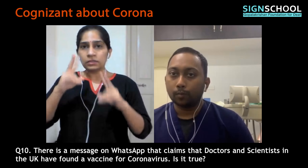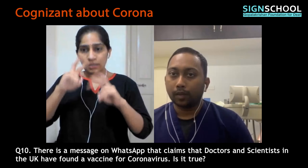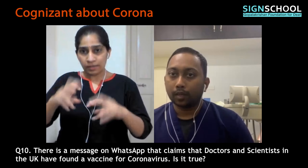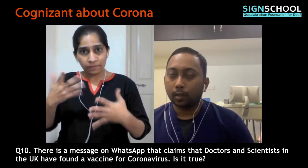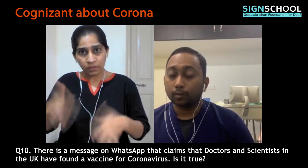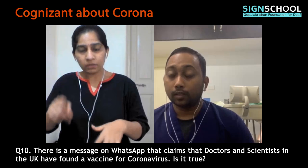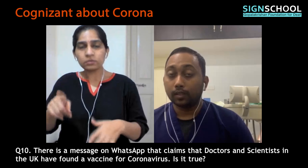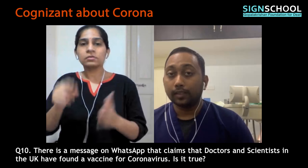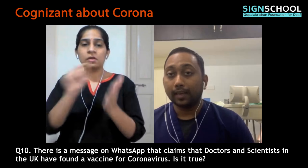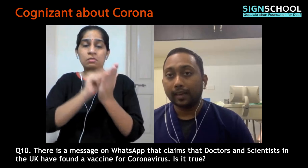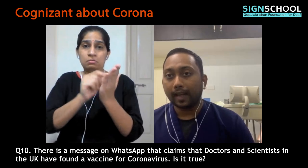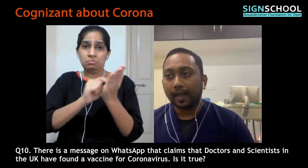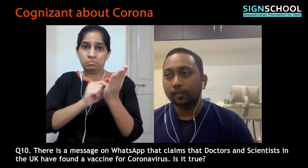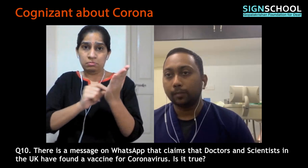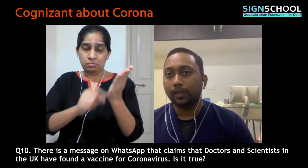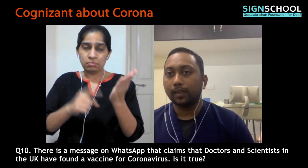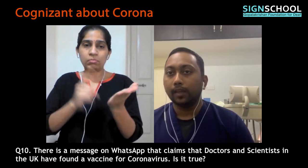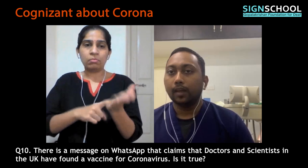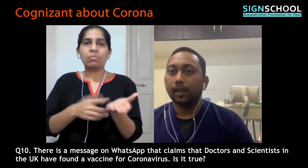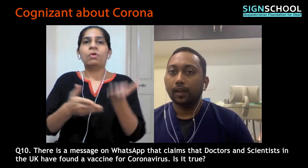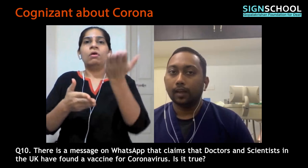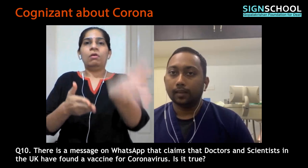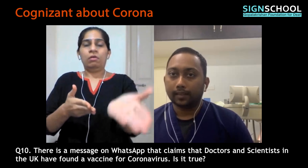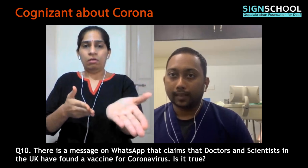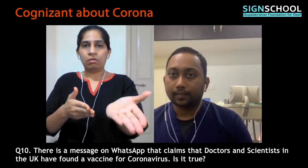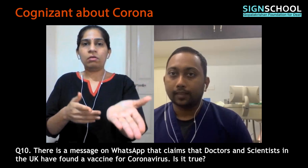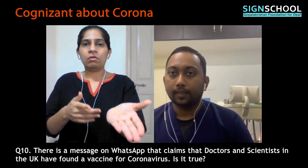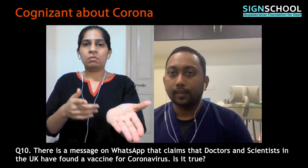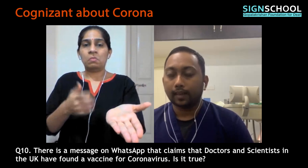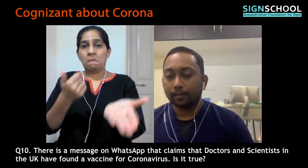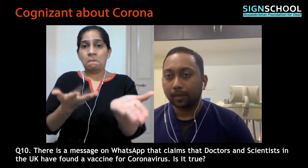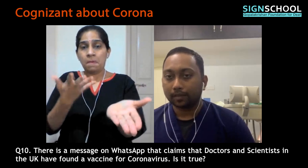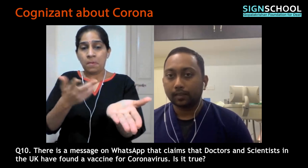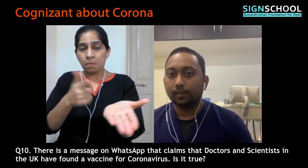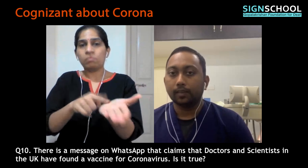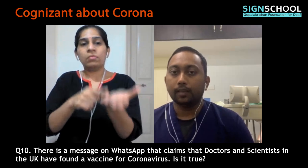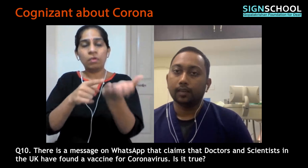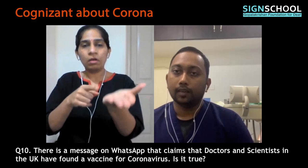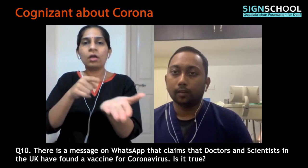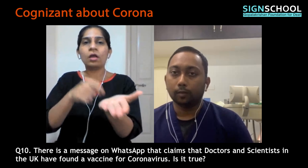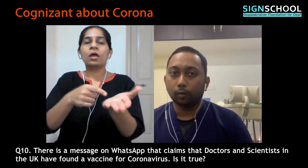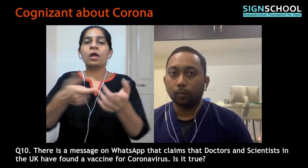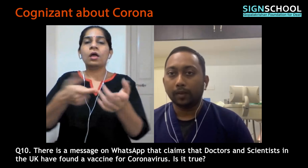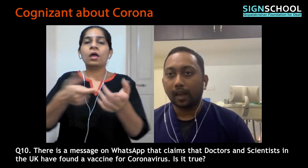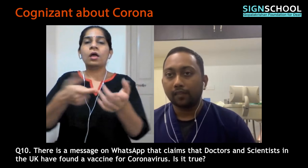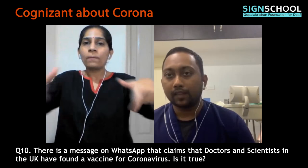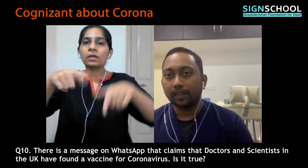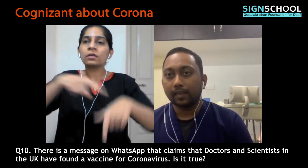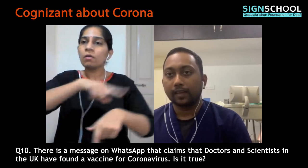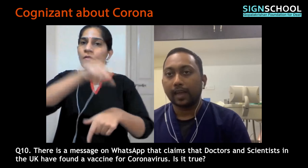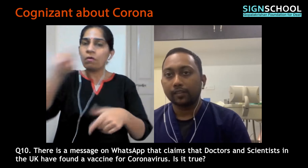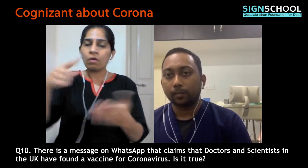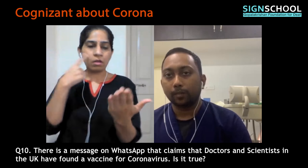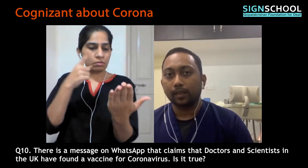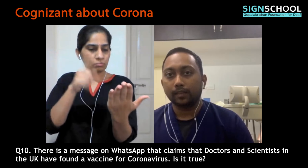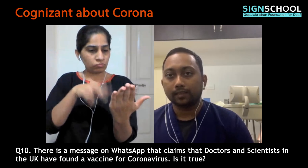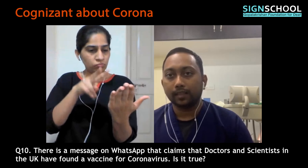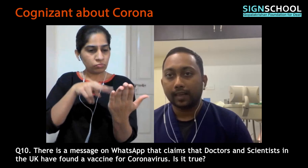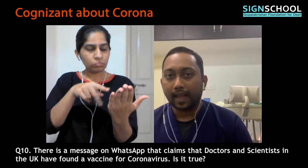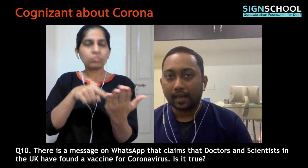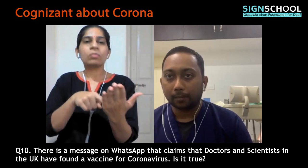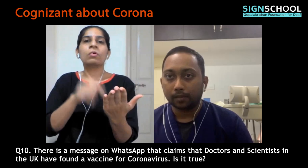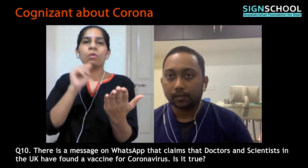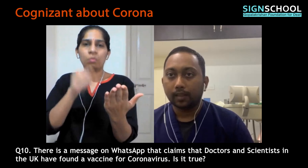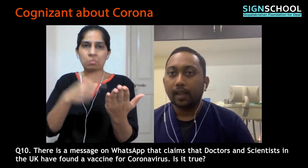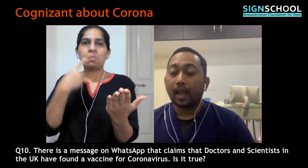to be approved by a council. Then it has to be tested and presented in a group. And after that, it has to be